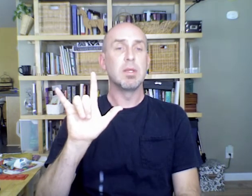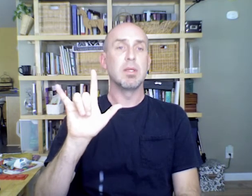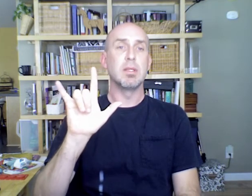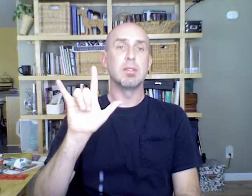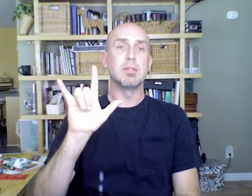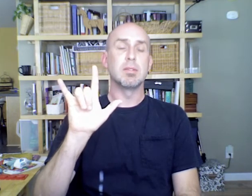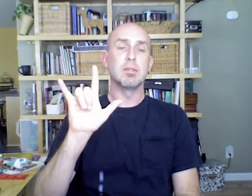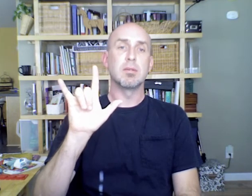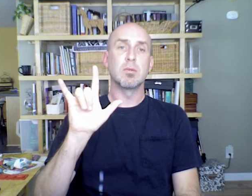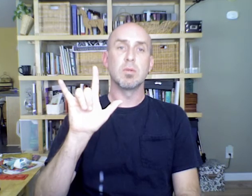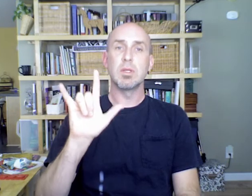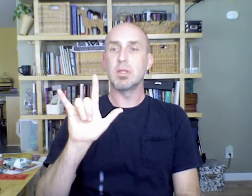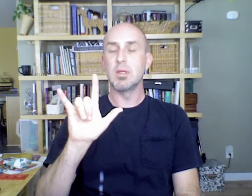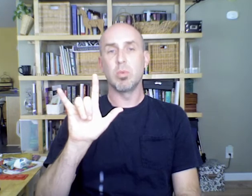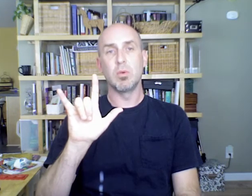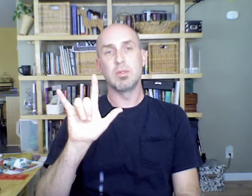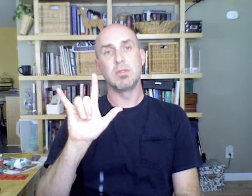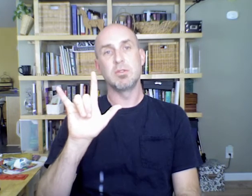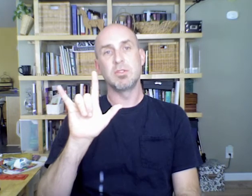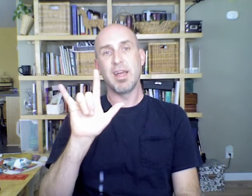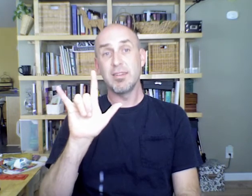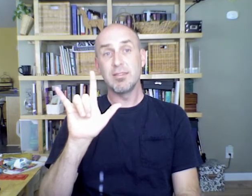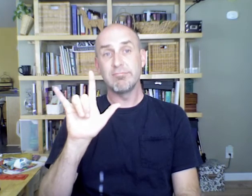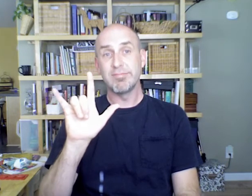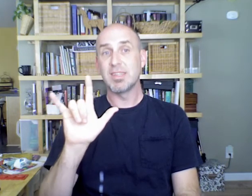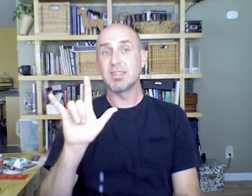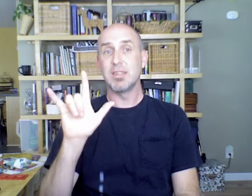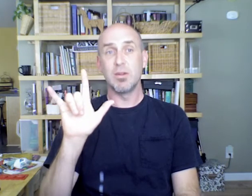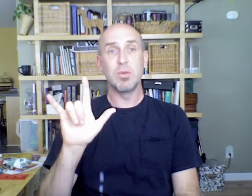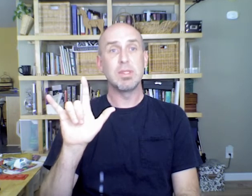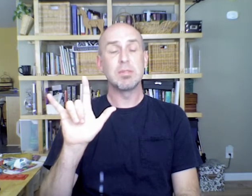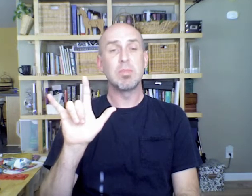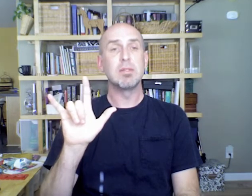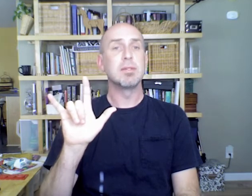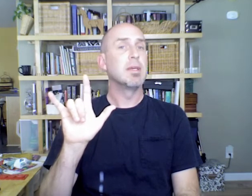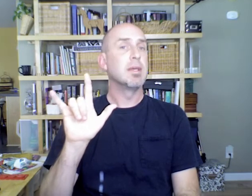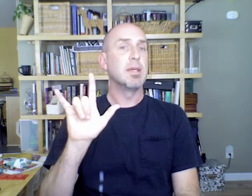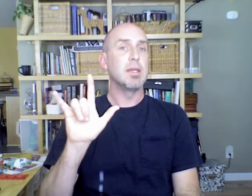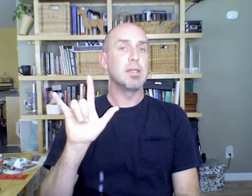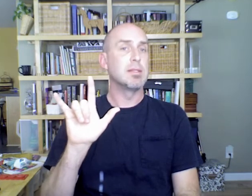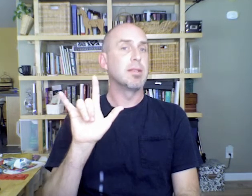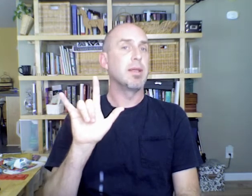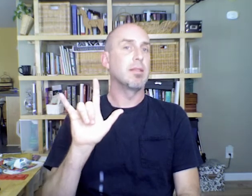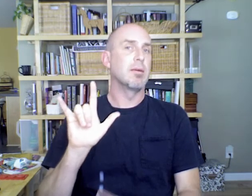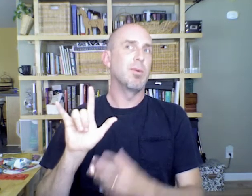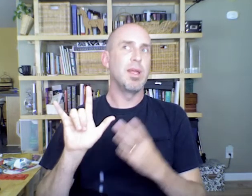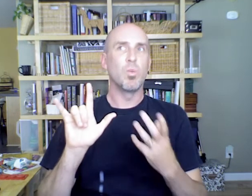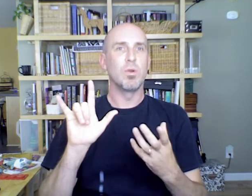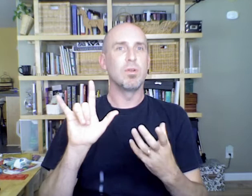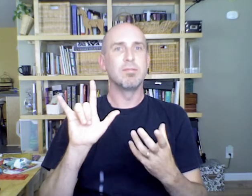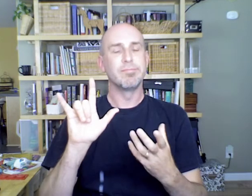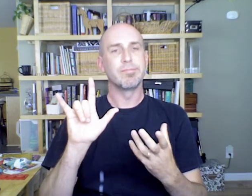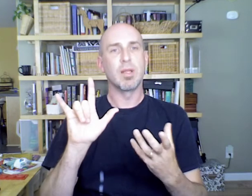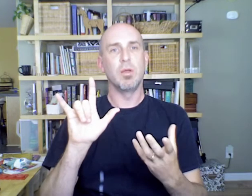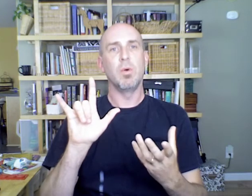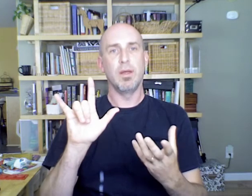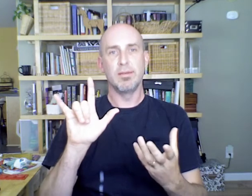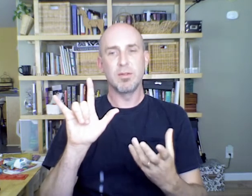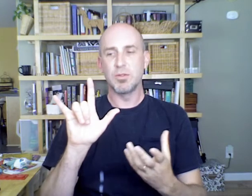It is critically important to your child because they know what this means. It is like the Hawaiian word aloha